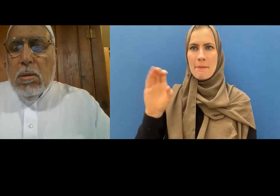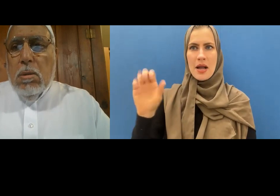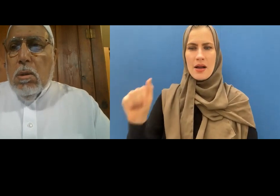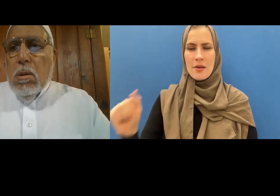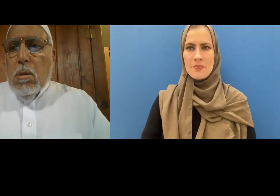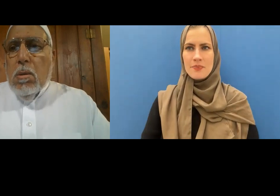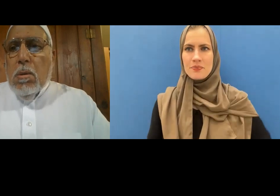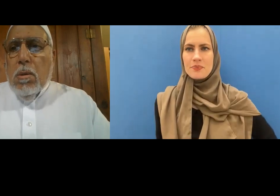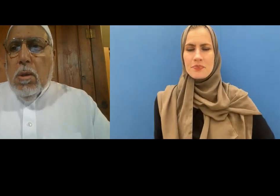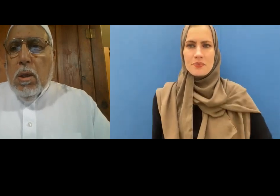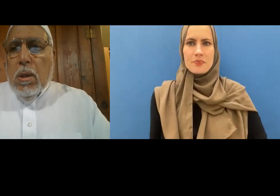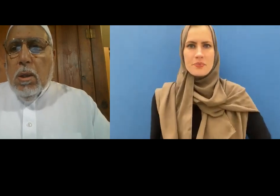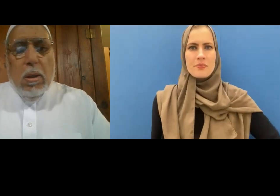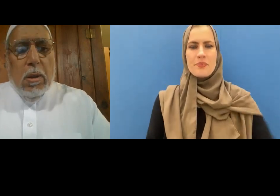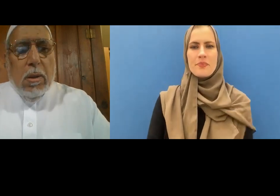And